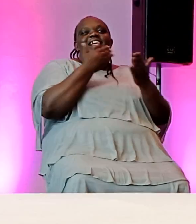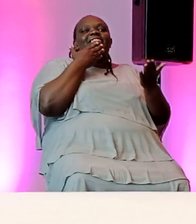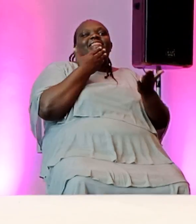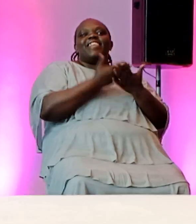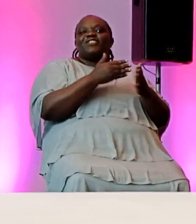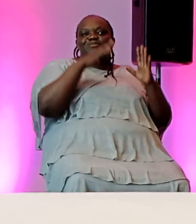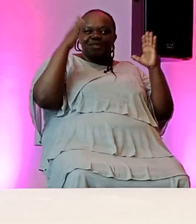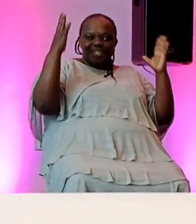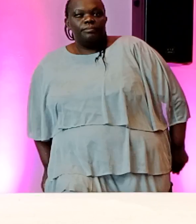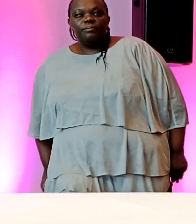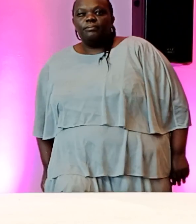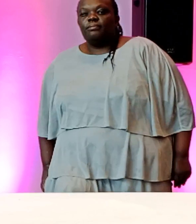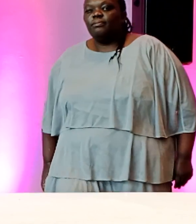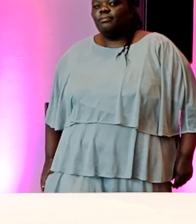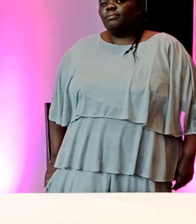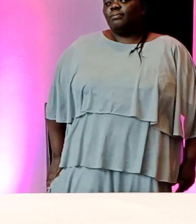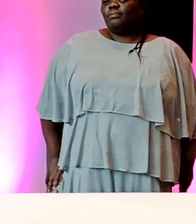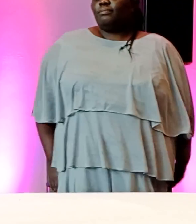much.